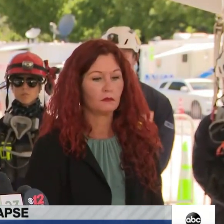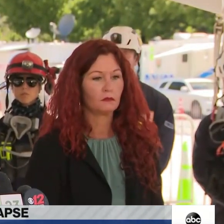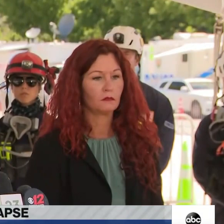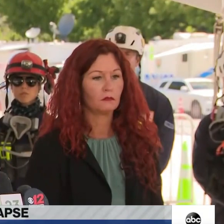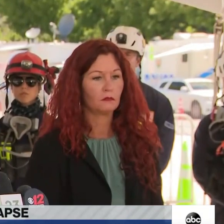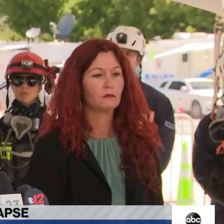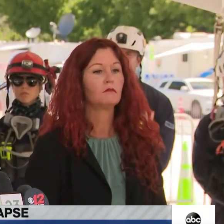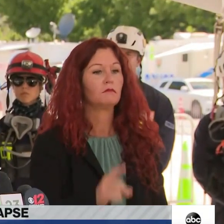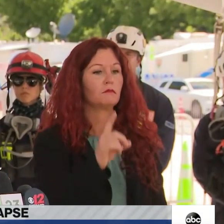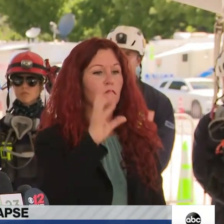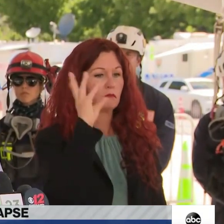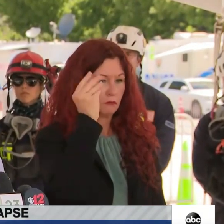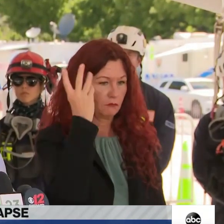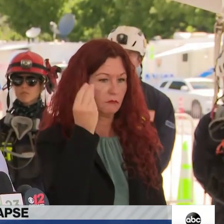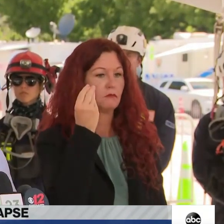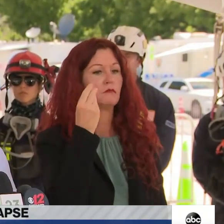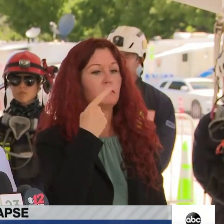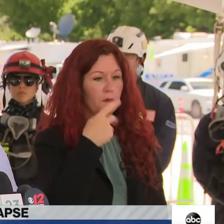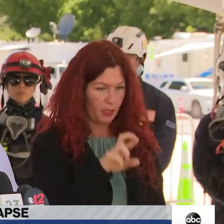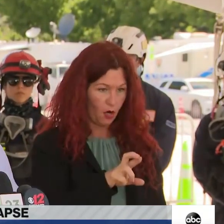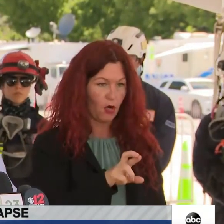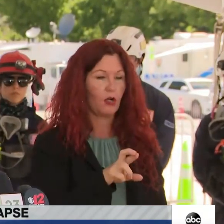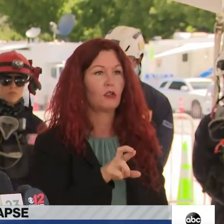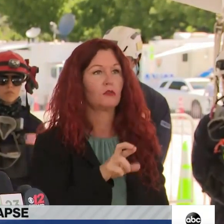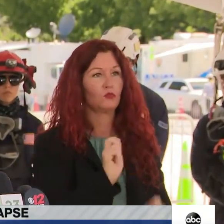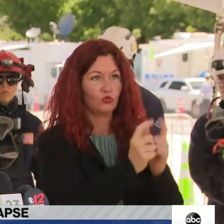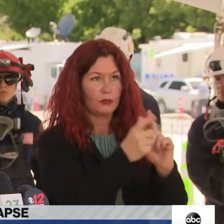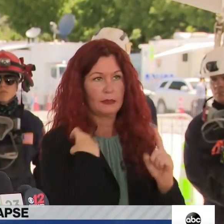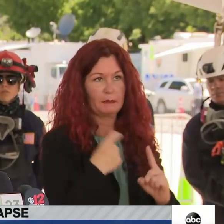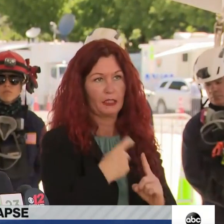Miami-Dade Fire Rescue Director of Media and Public Relations, Erica Benitez.